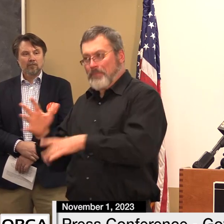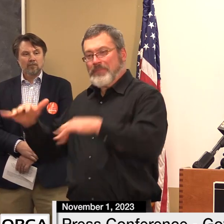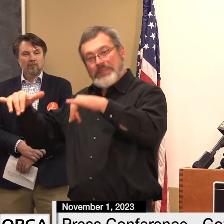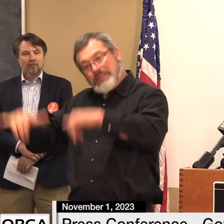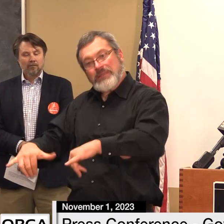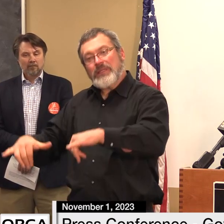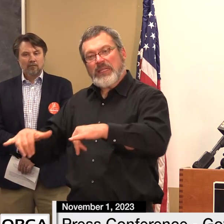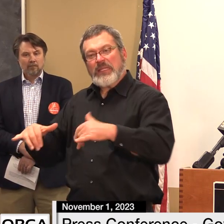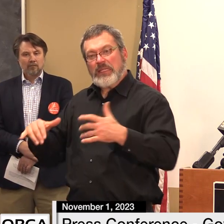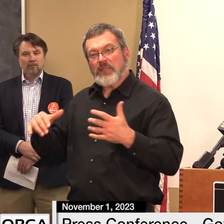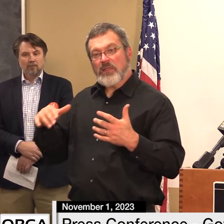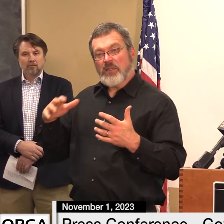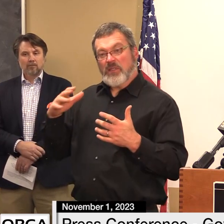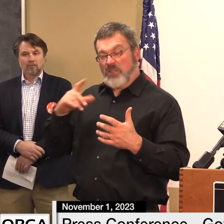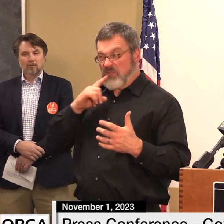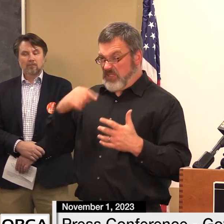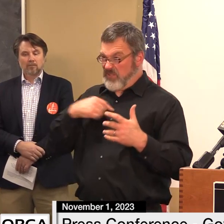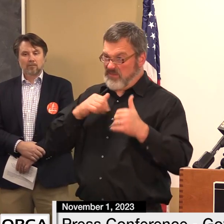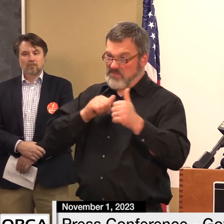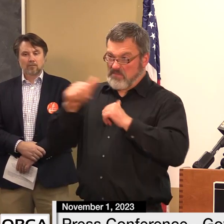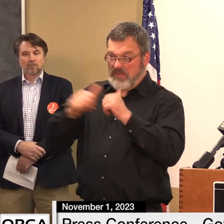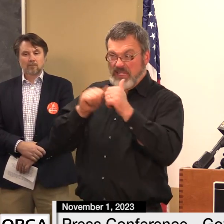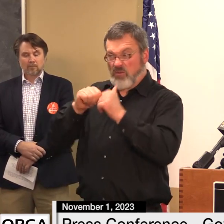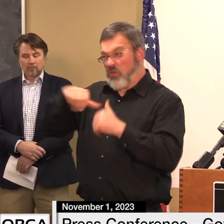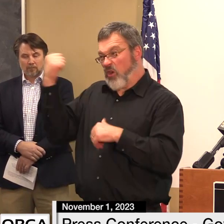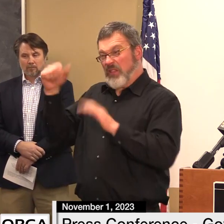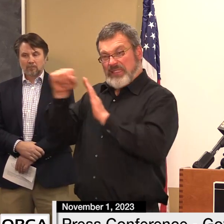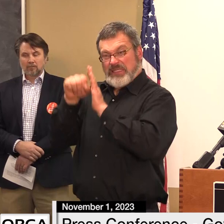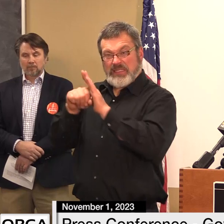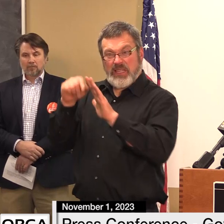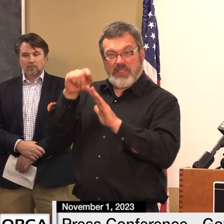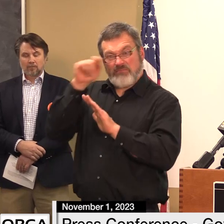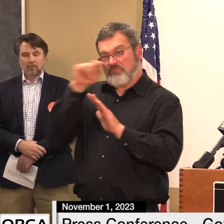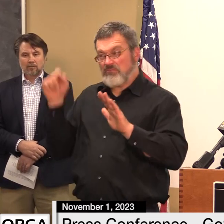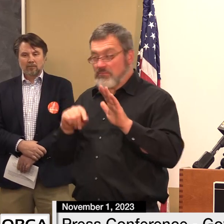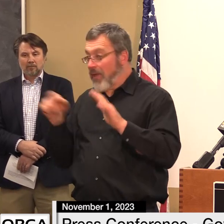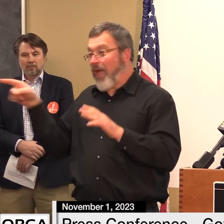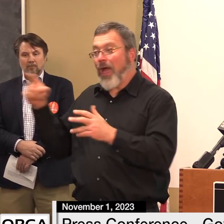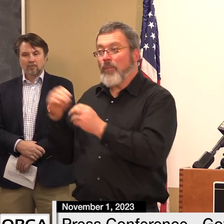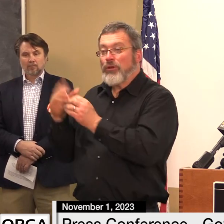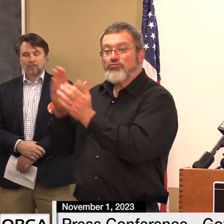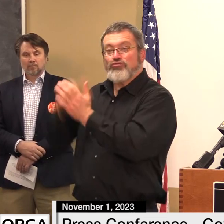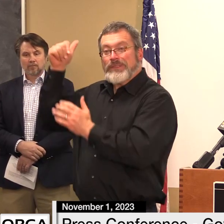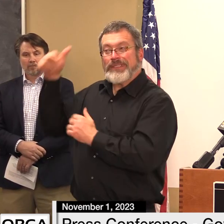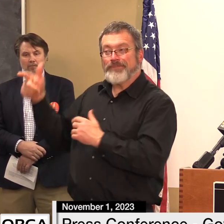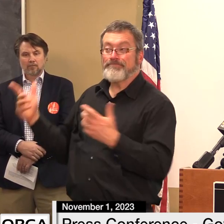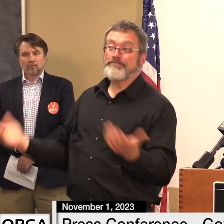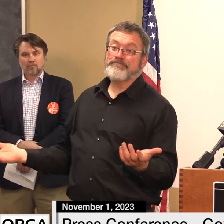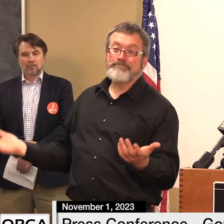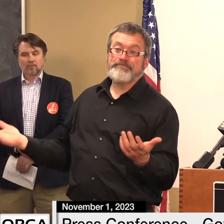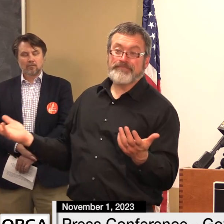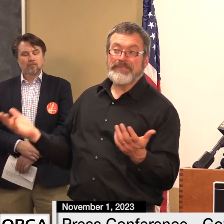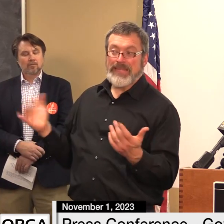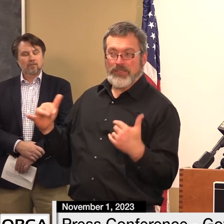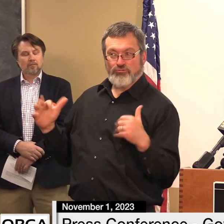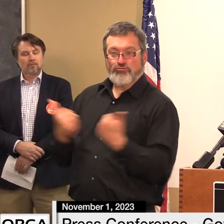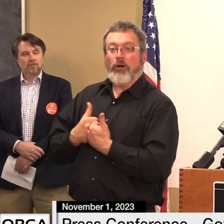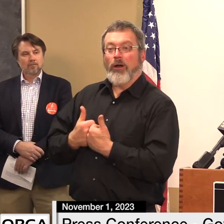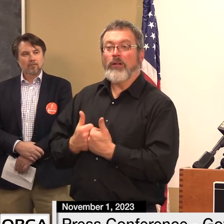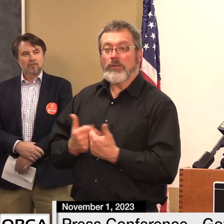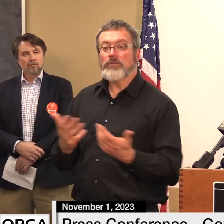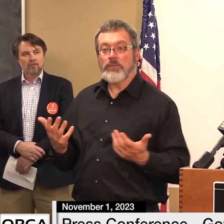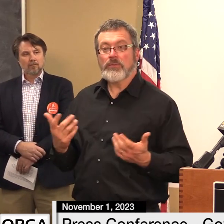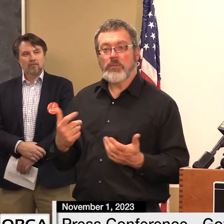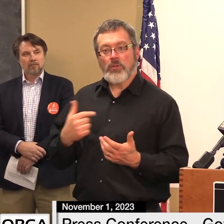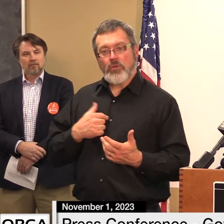states that have a far less costly cost of living. And so we have to do